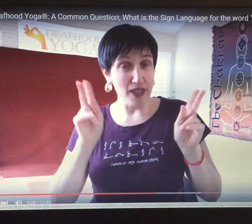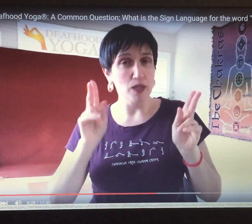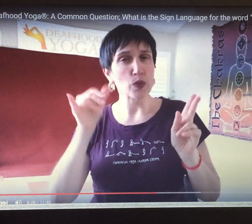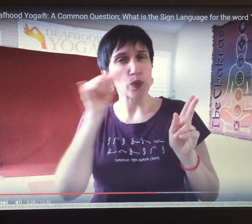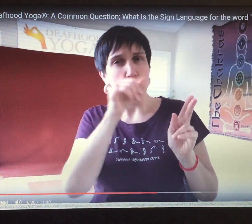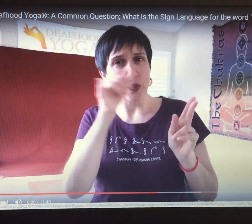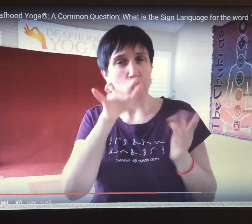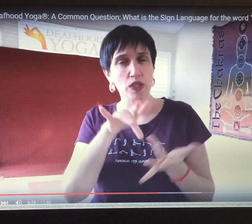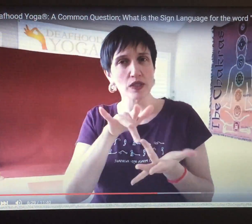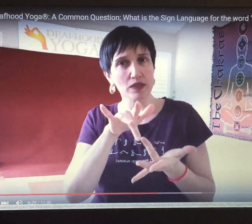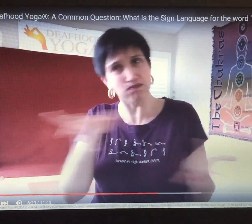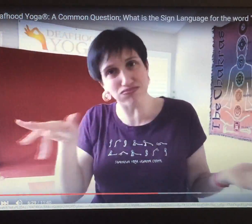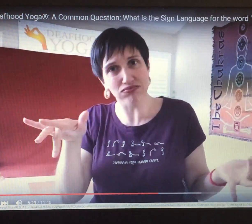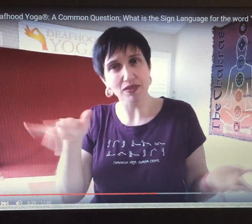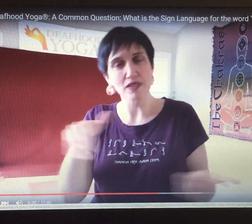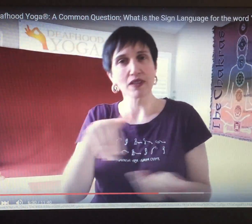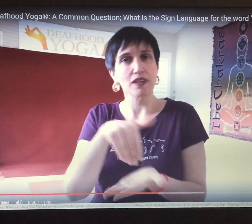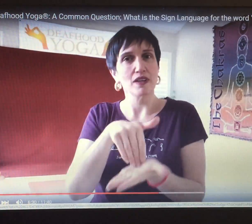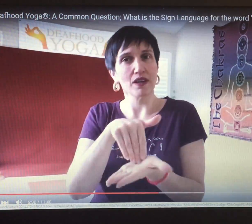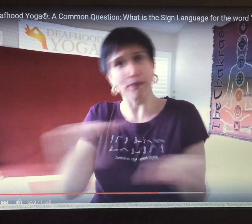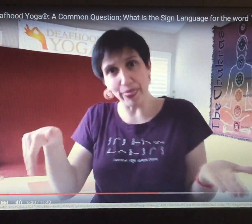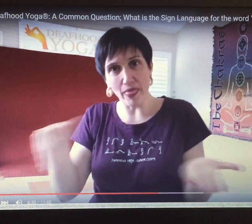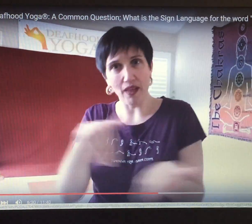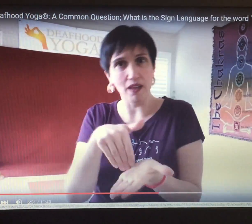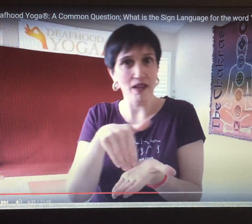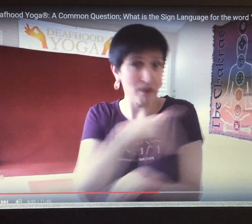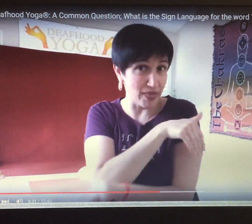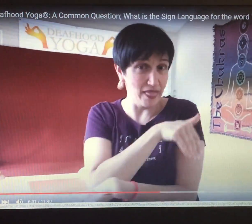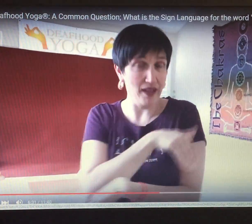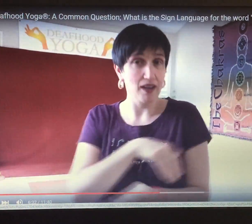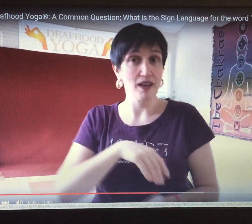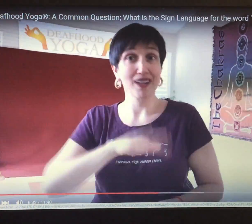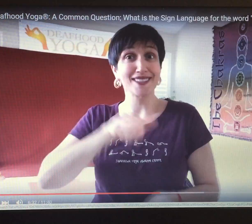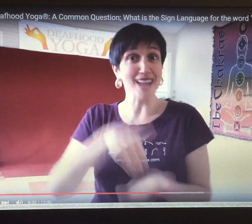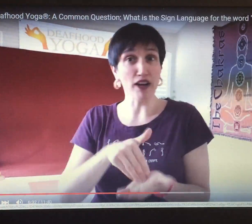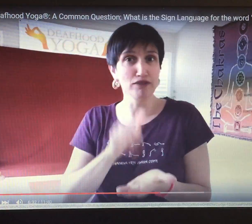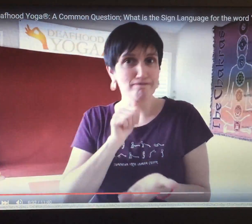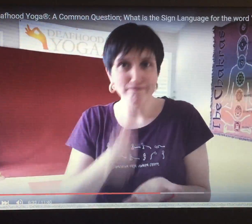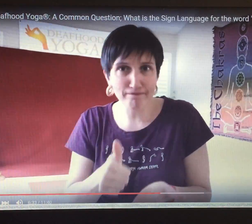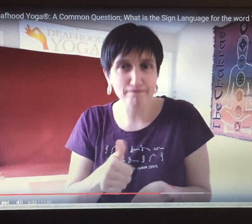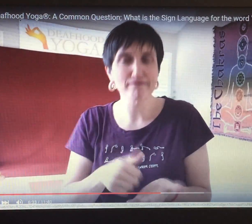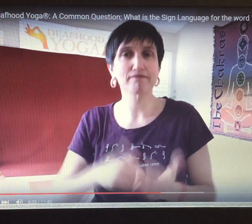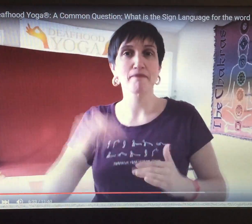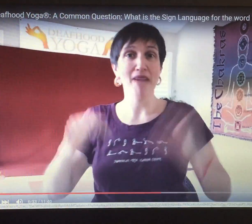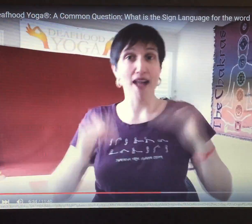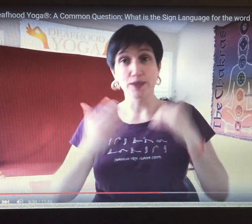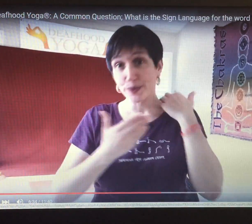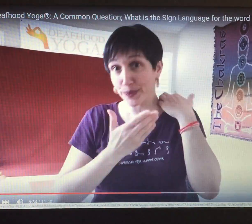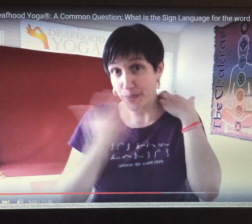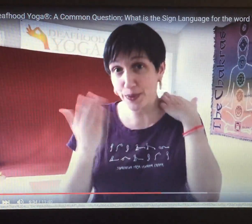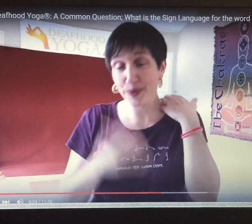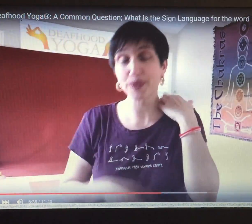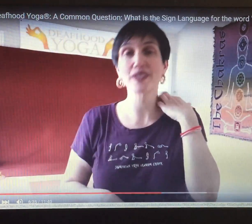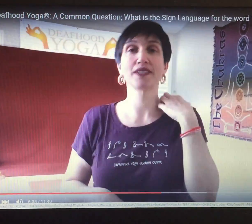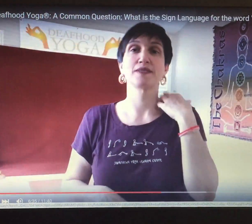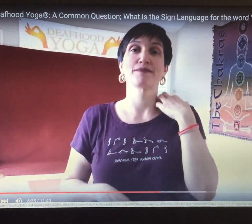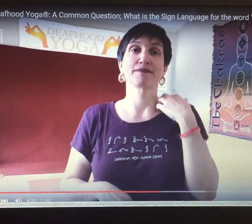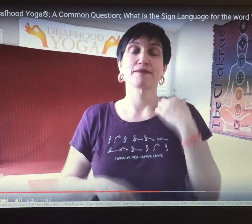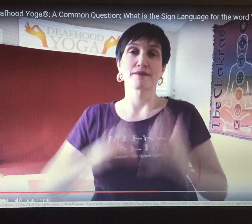In general, people are not in tune with all of them. They're not in the center. They're balanced. There isn't